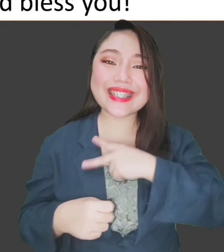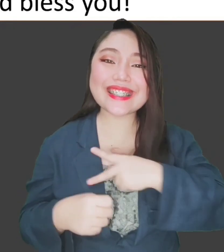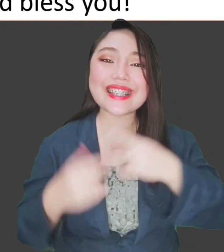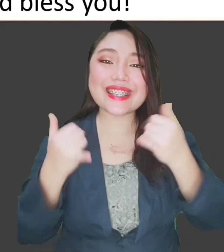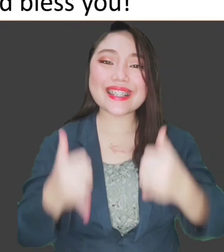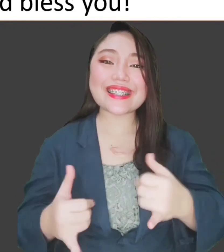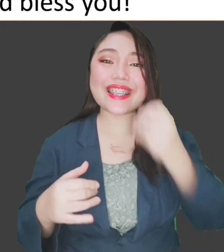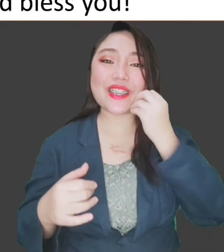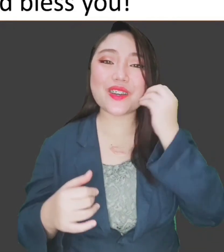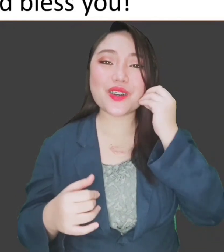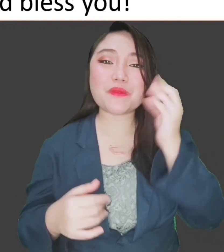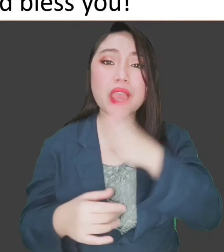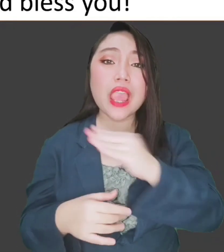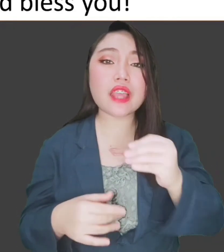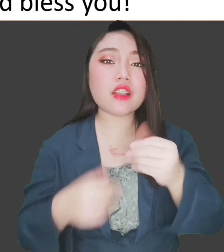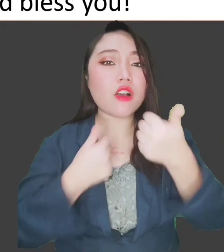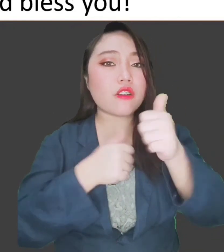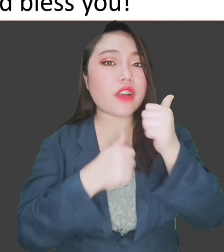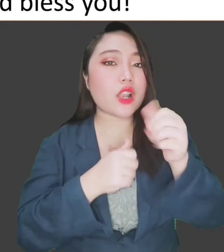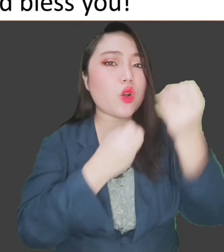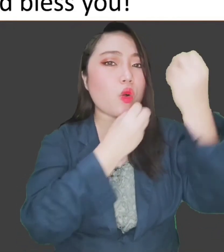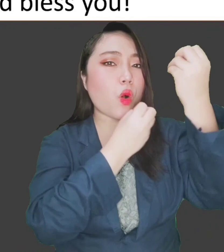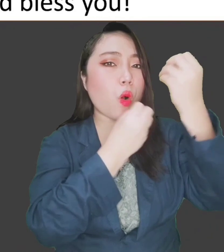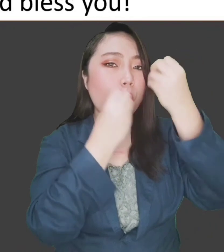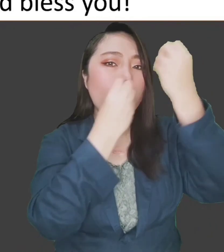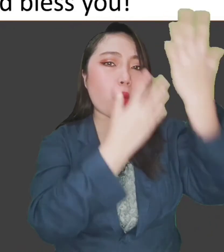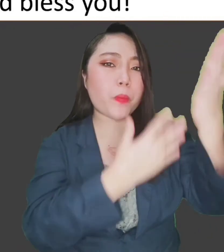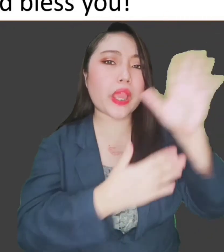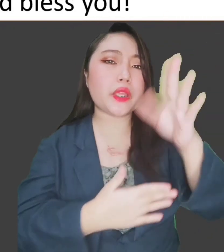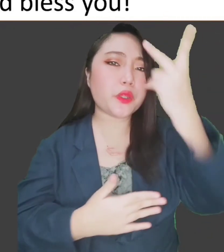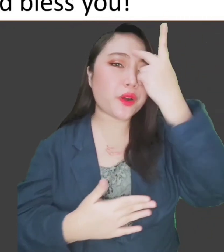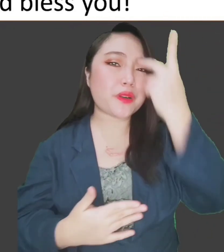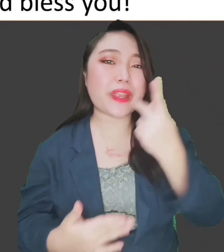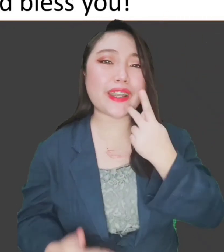virus. Please stay home and